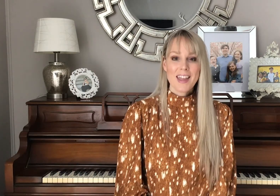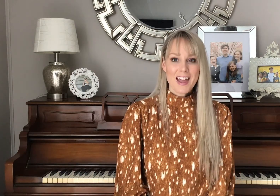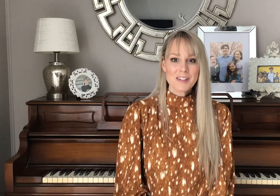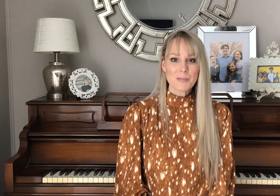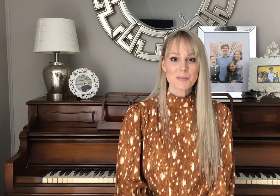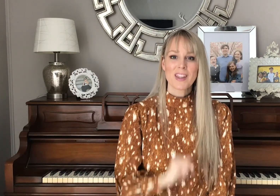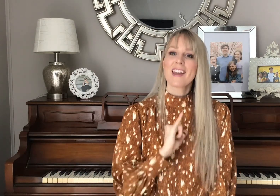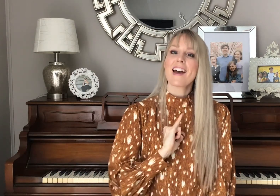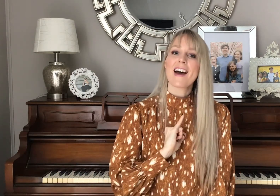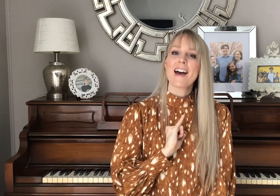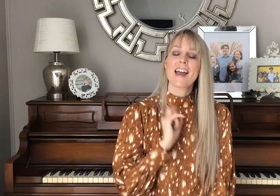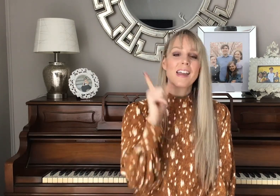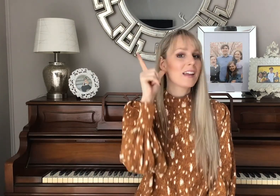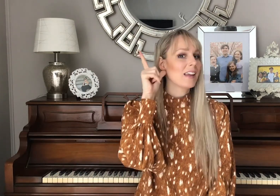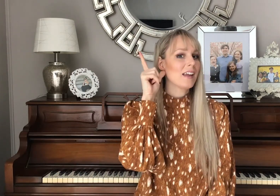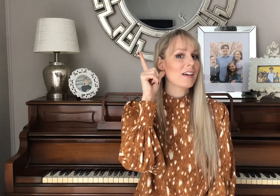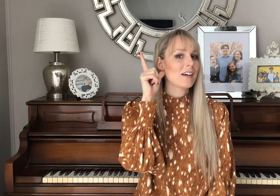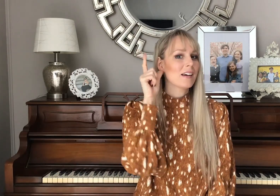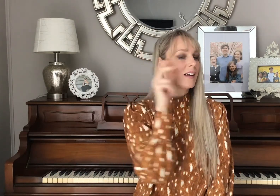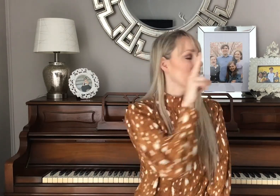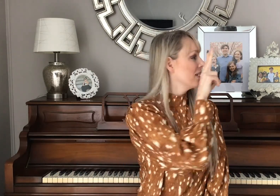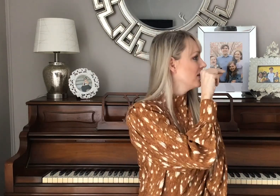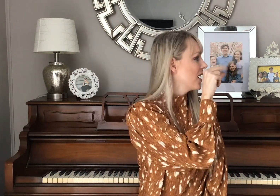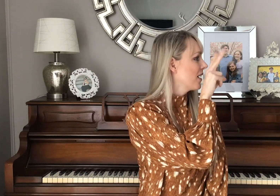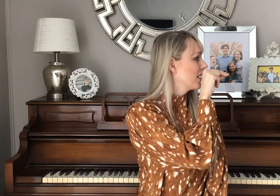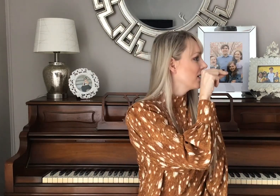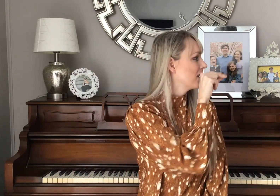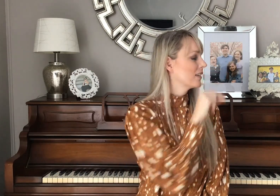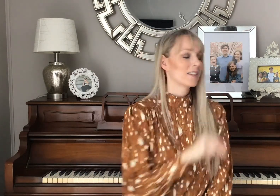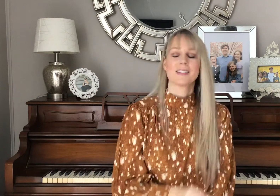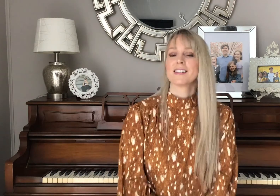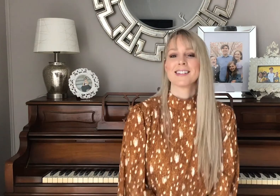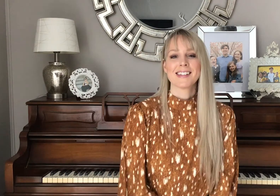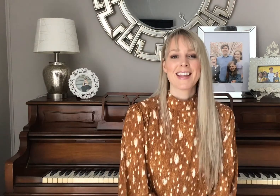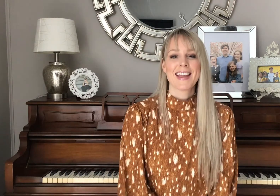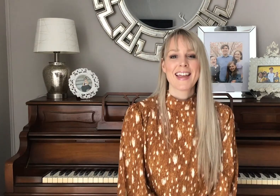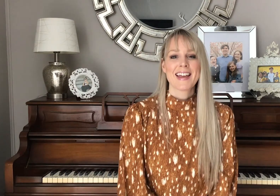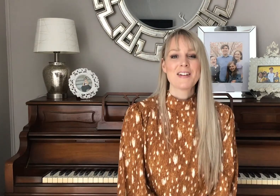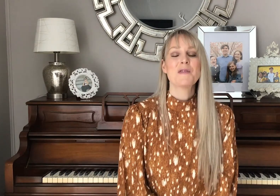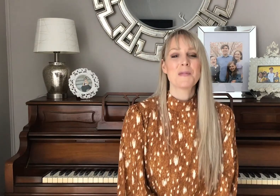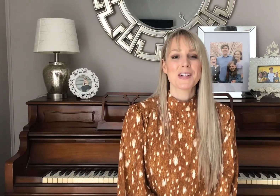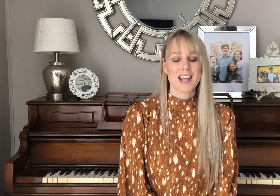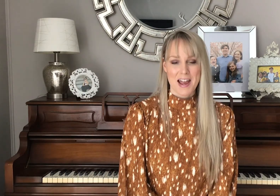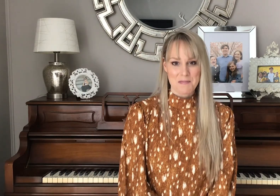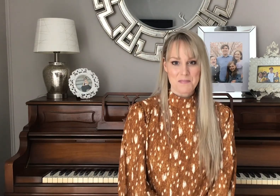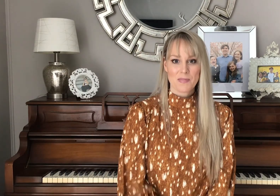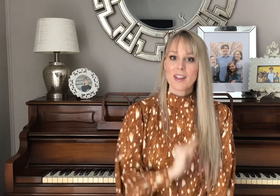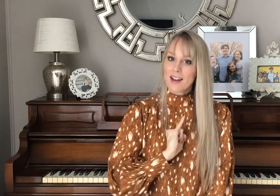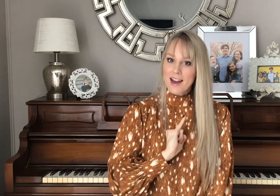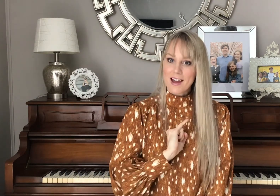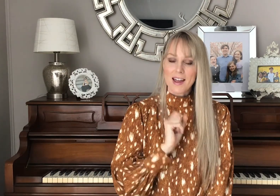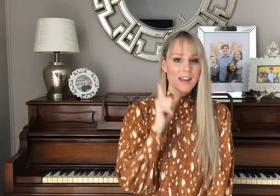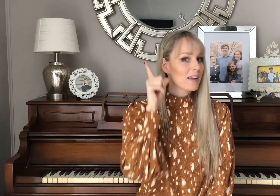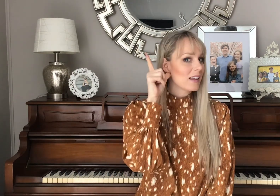Again, I hear duck. One more time. I